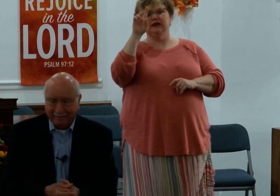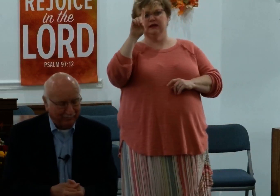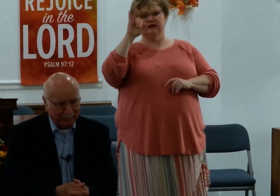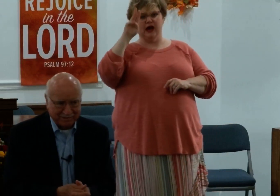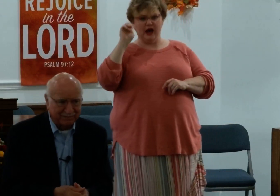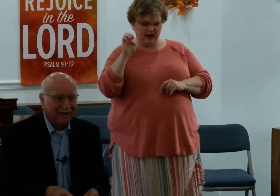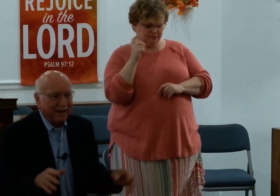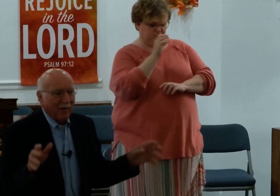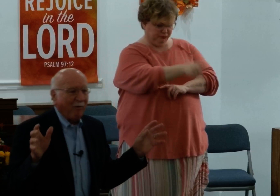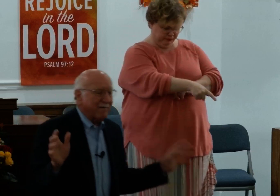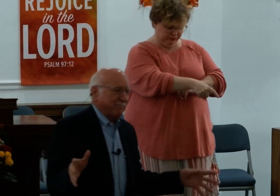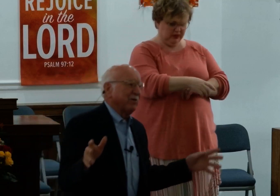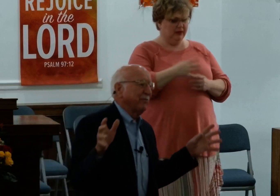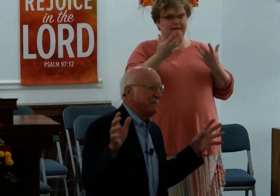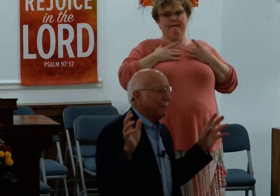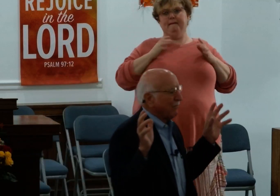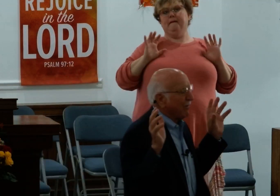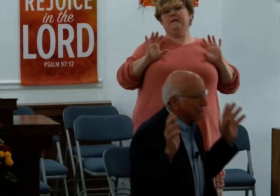did not want to.